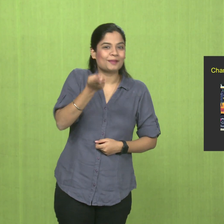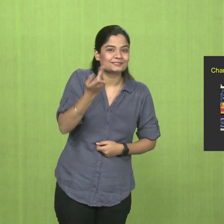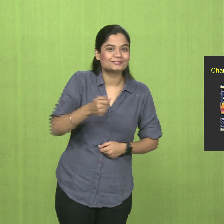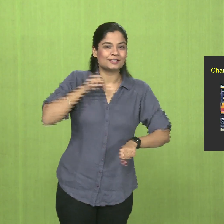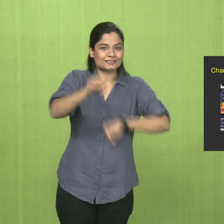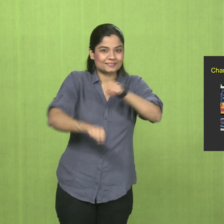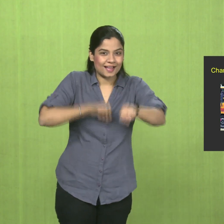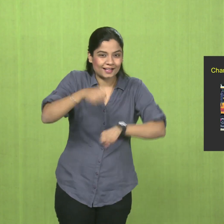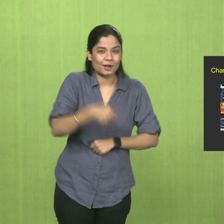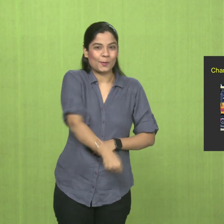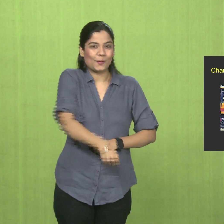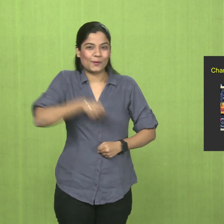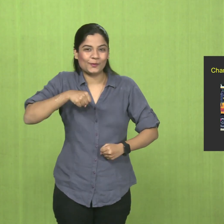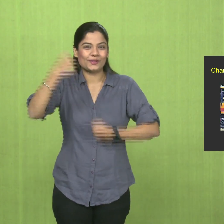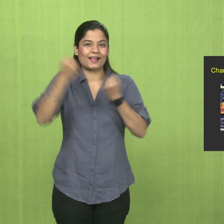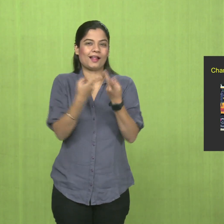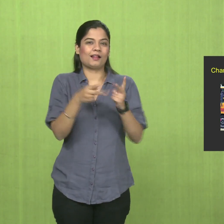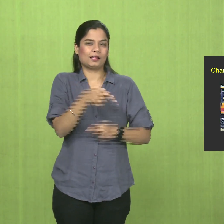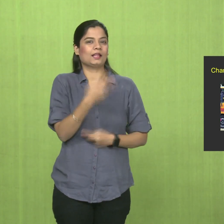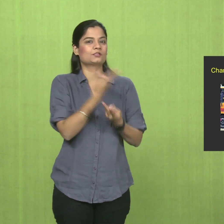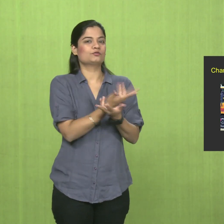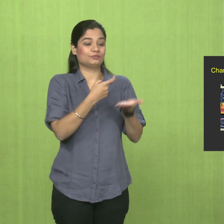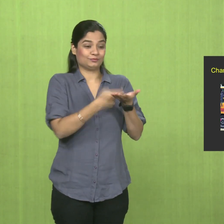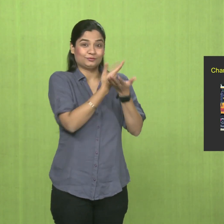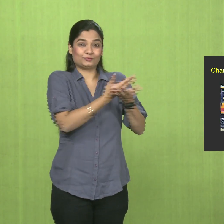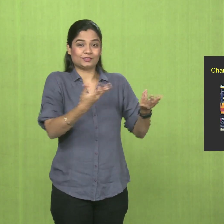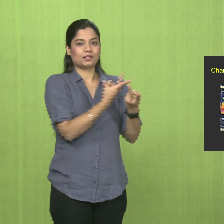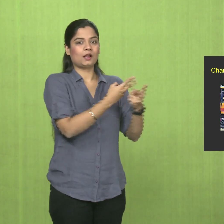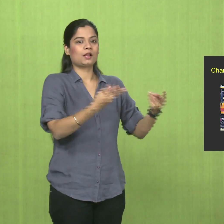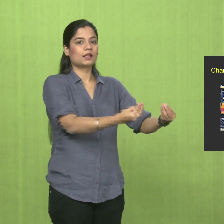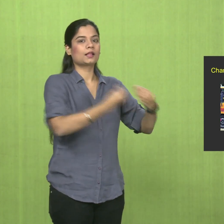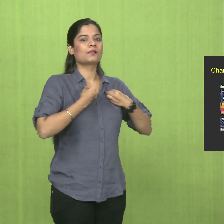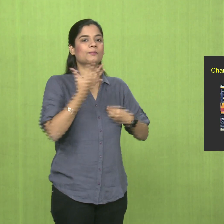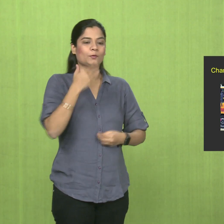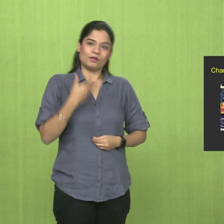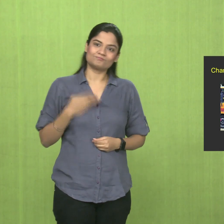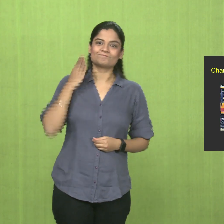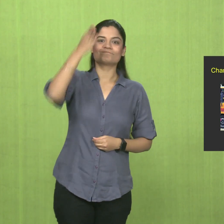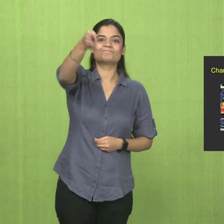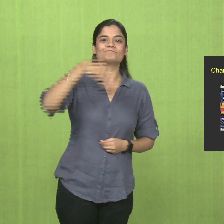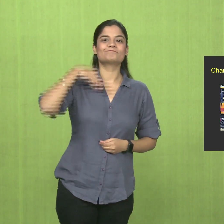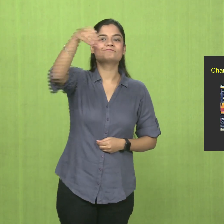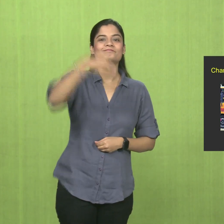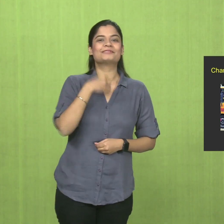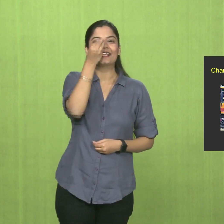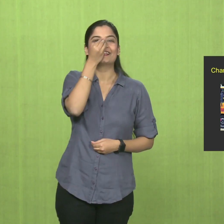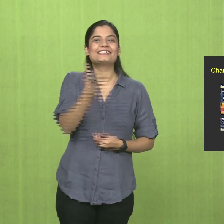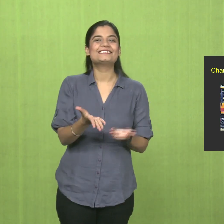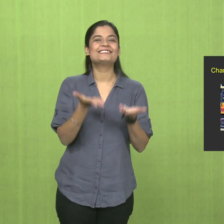We use a bus, a rickshaw or auto. So, all these vehicles are resources which help us